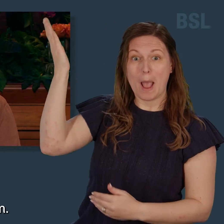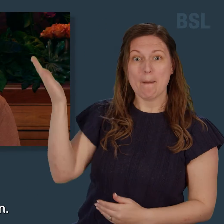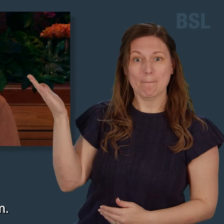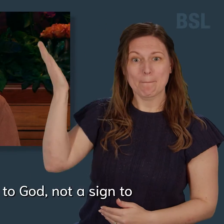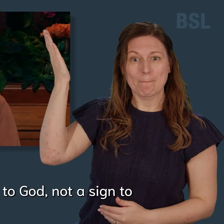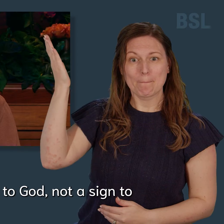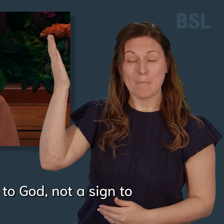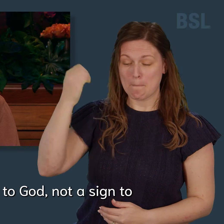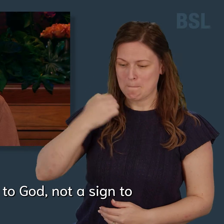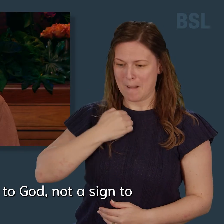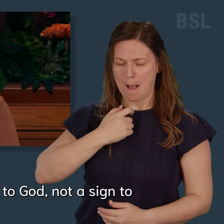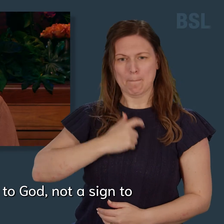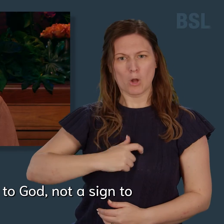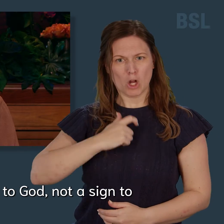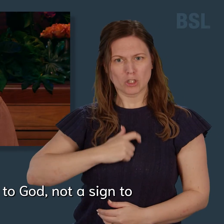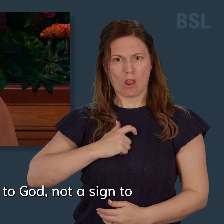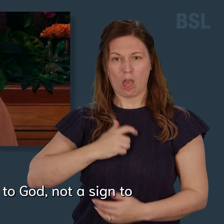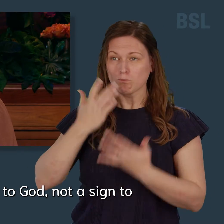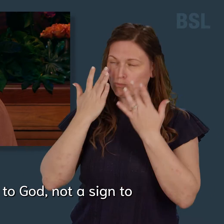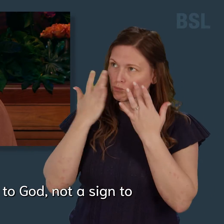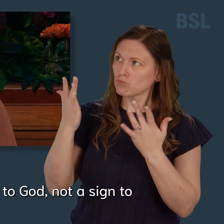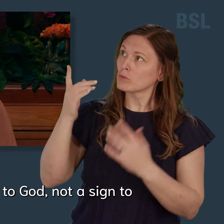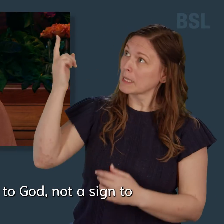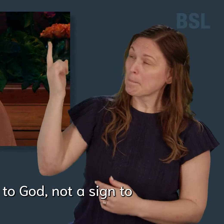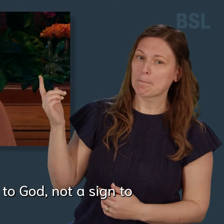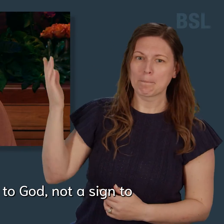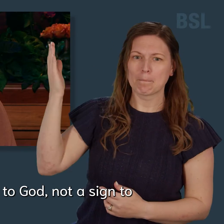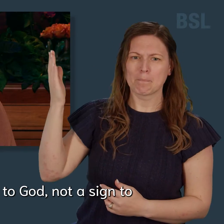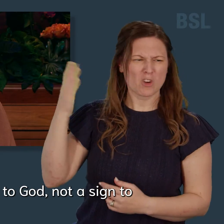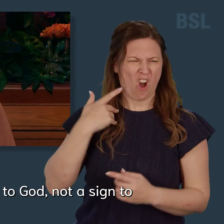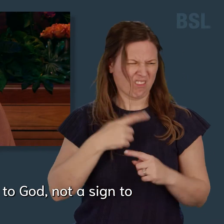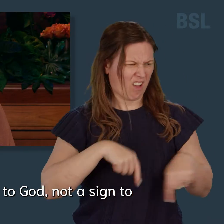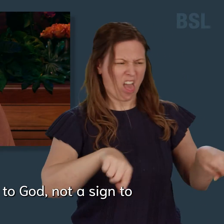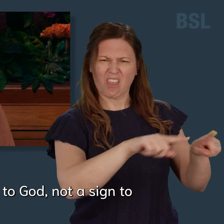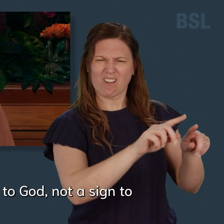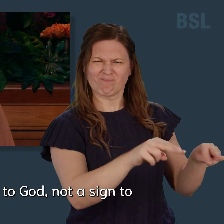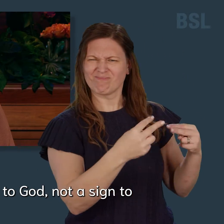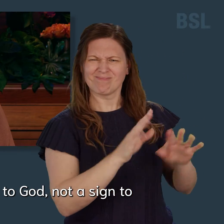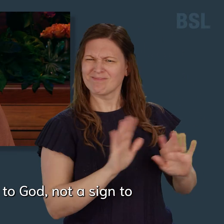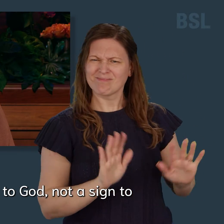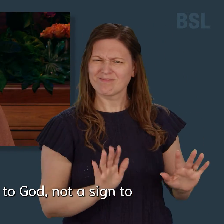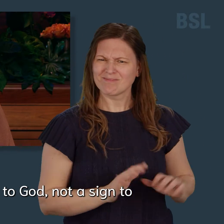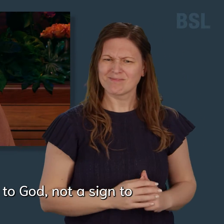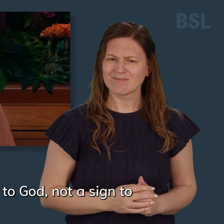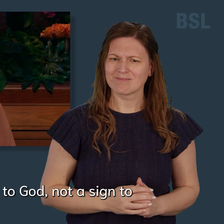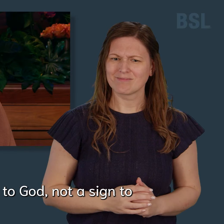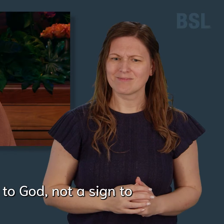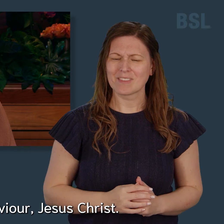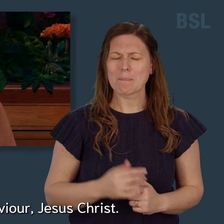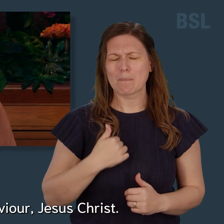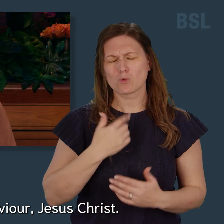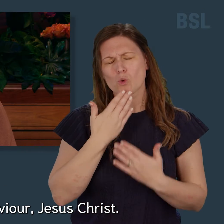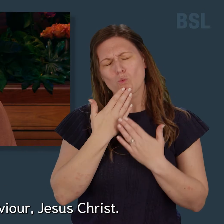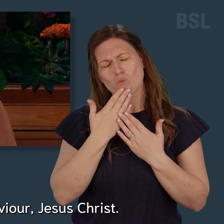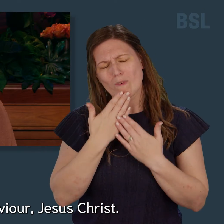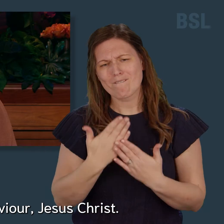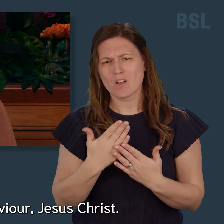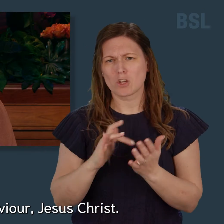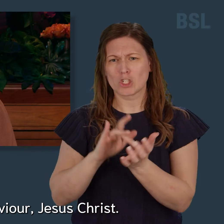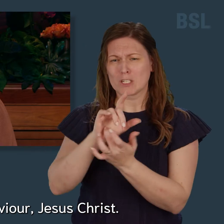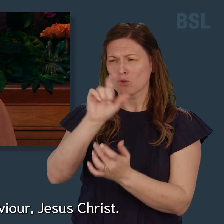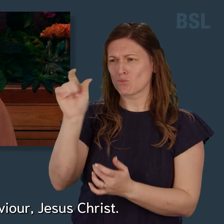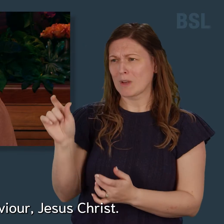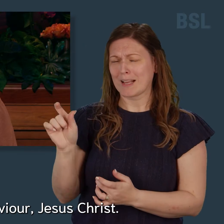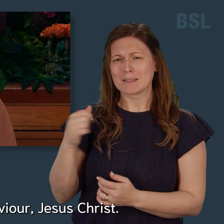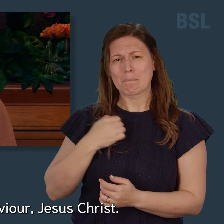him. It is my own personal sign to God, not a sign to others. I am so grateful for